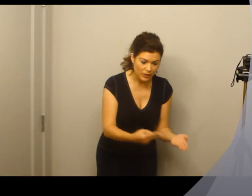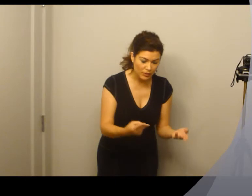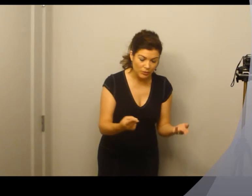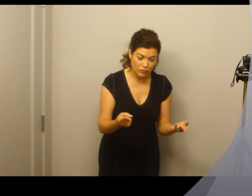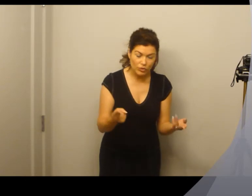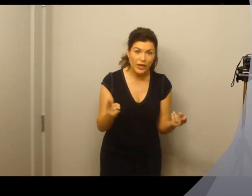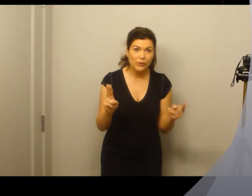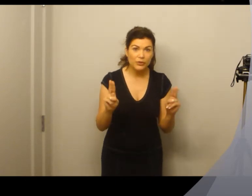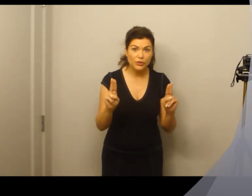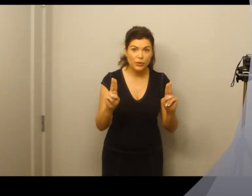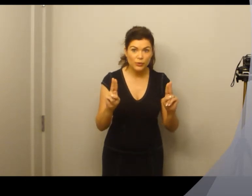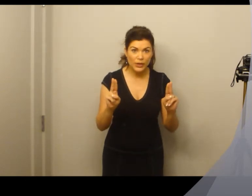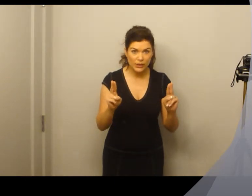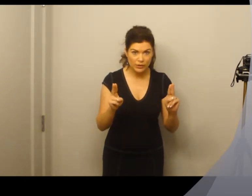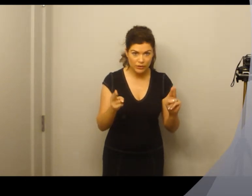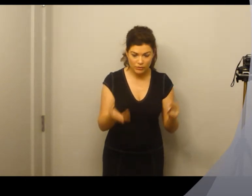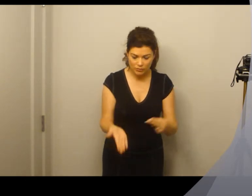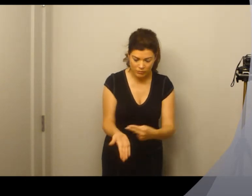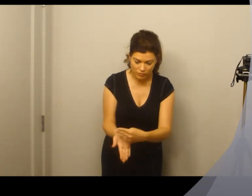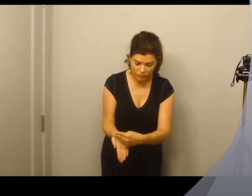You draw it with 2 fingers.